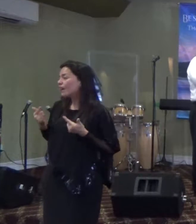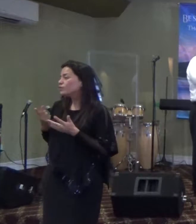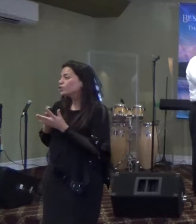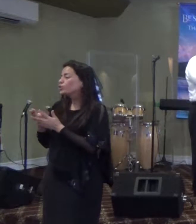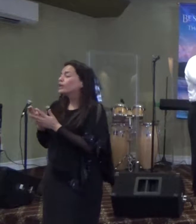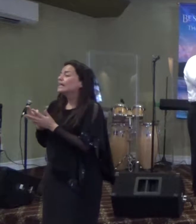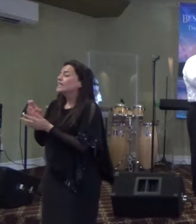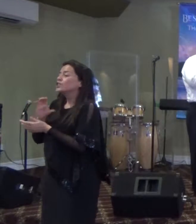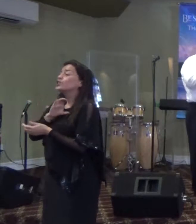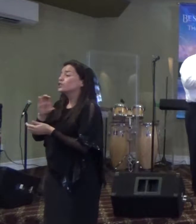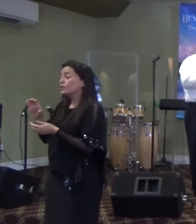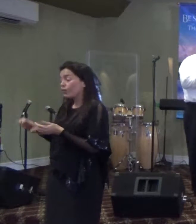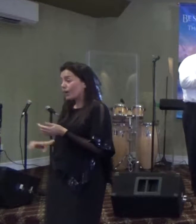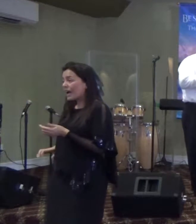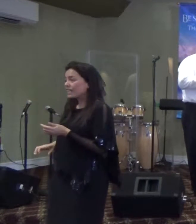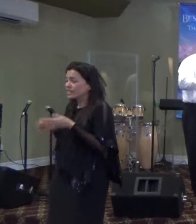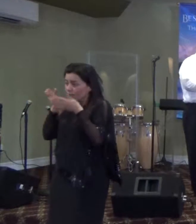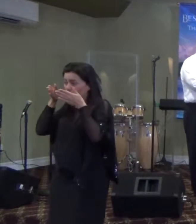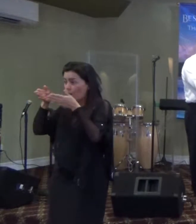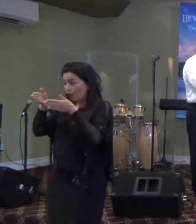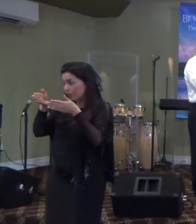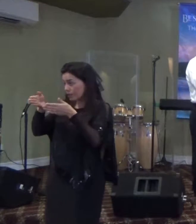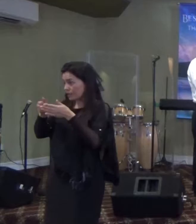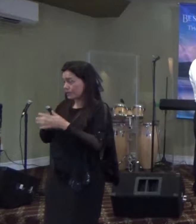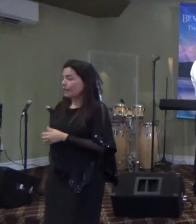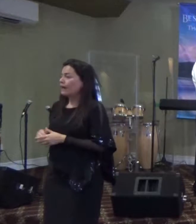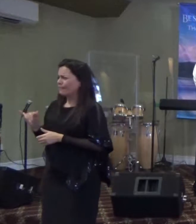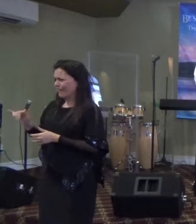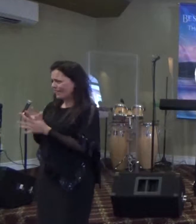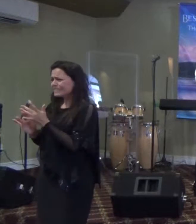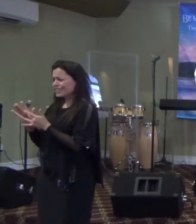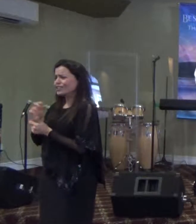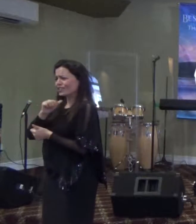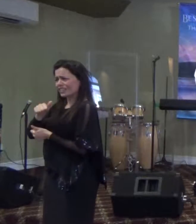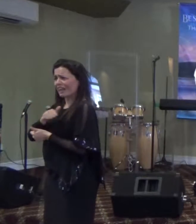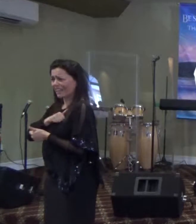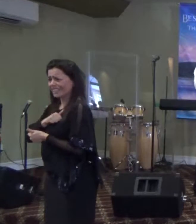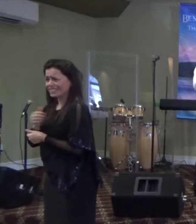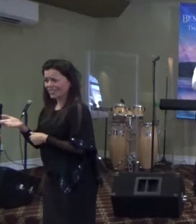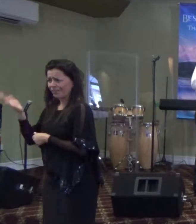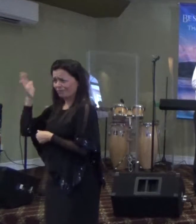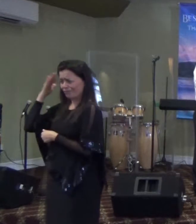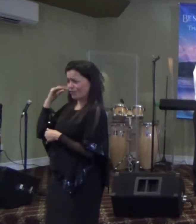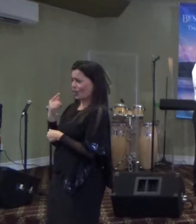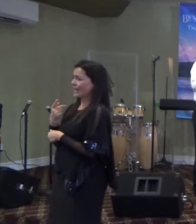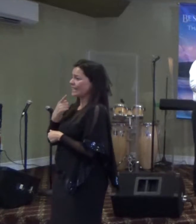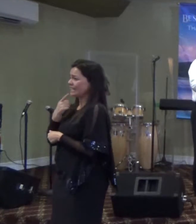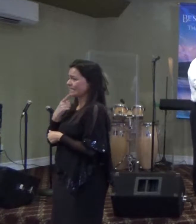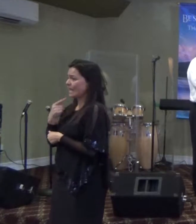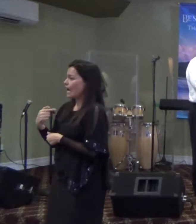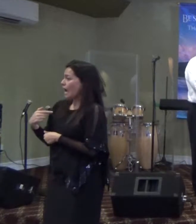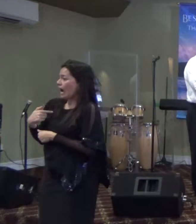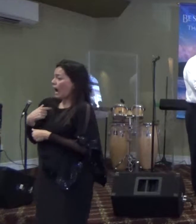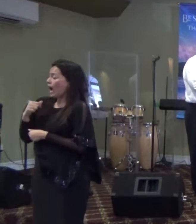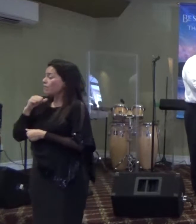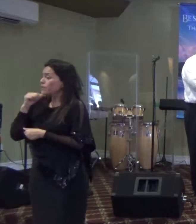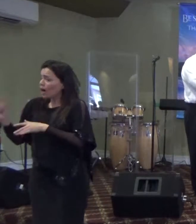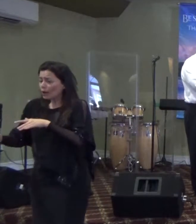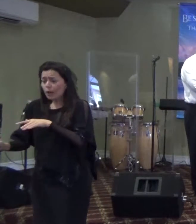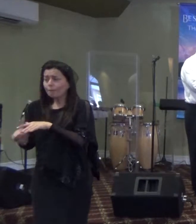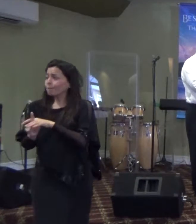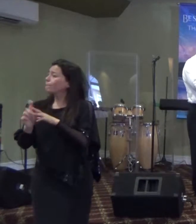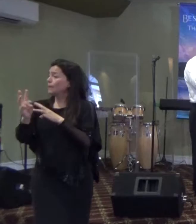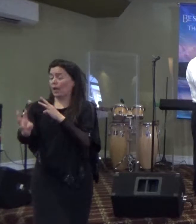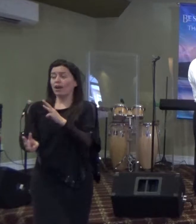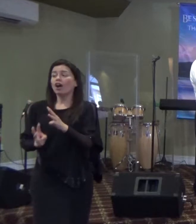focus of Esa Christ. fue la actitud de Cristo That was the attitude of Christ cuando dijo, when He said, yo no he venido, I have not come,